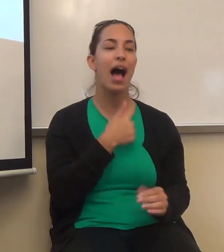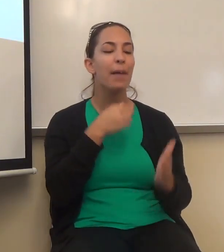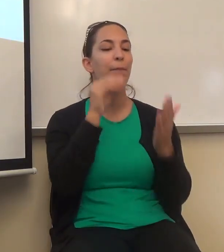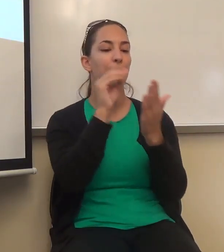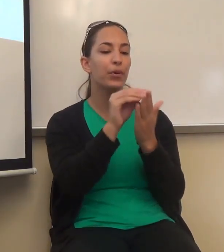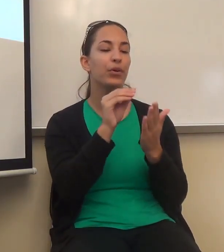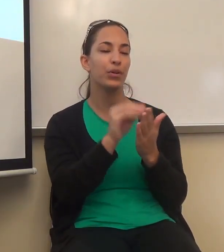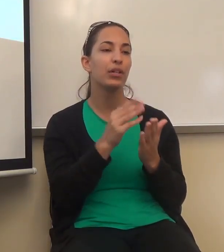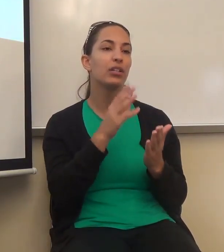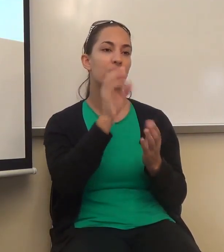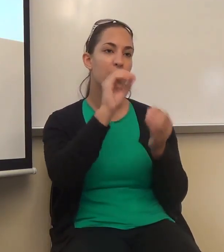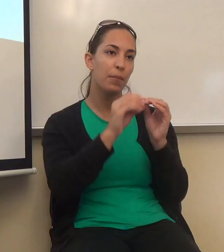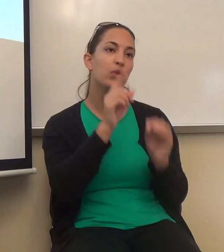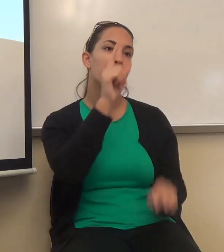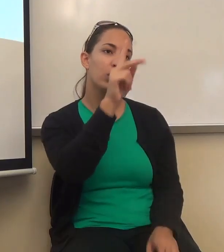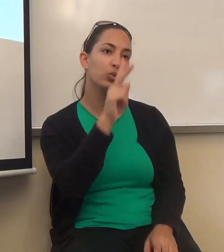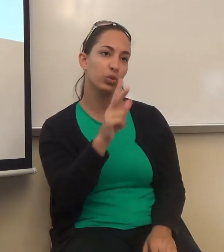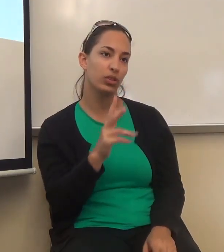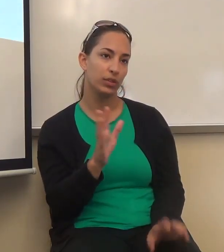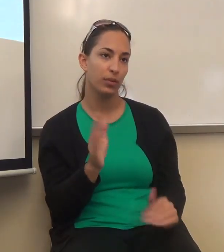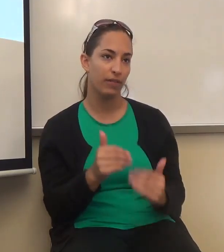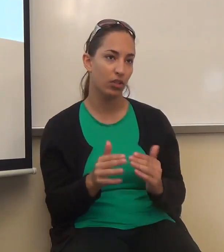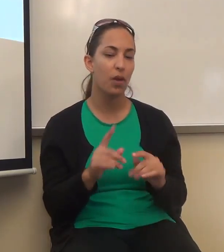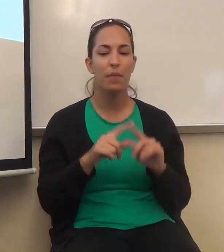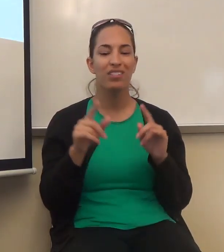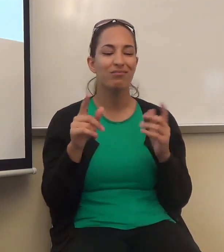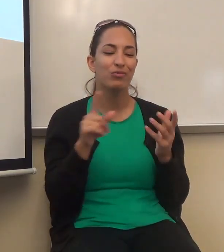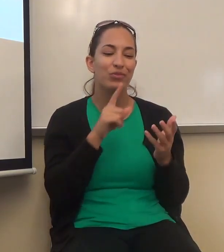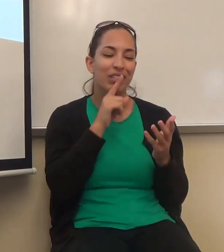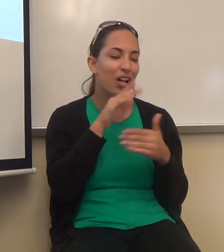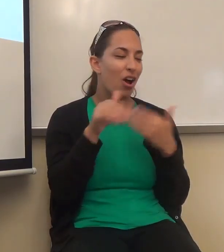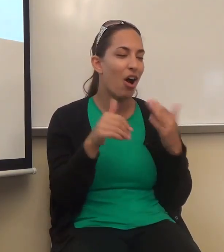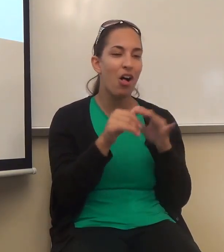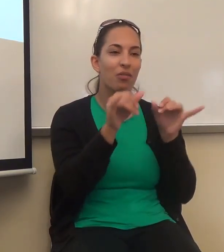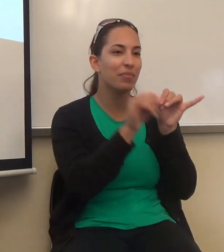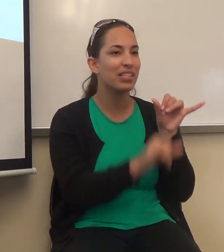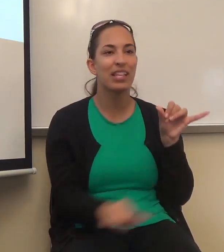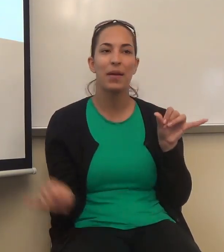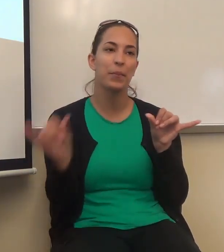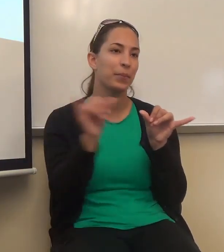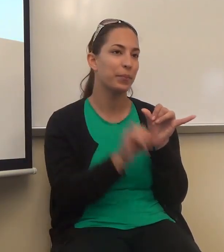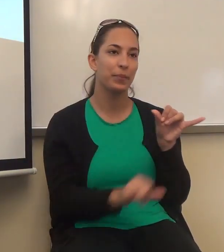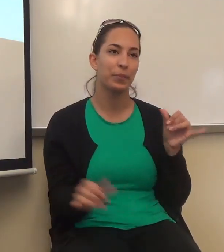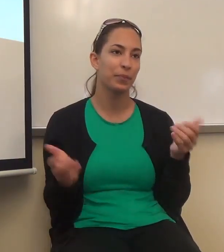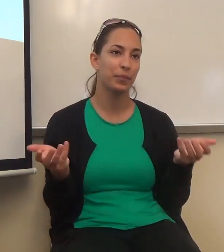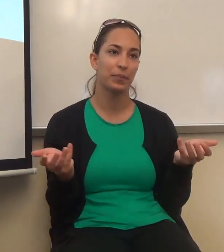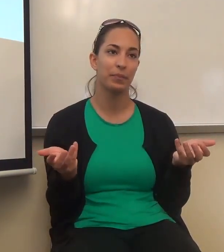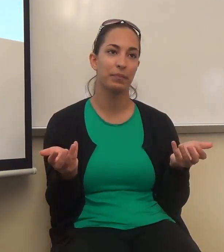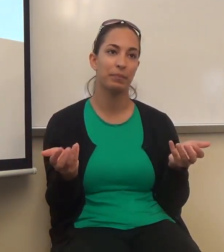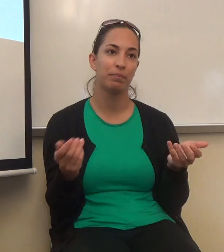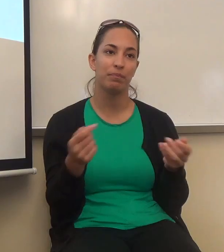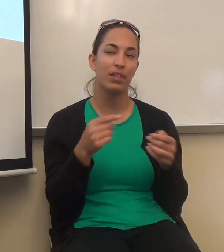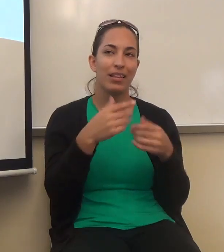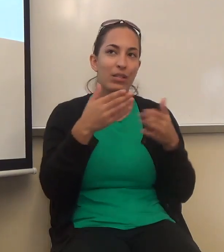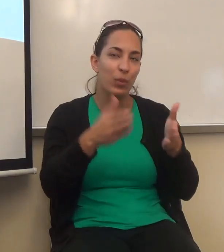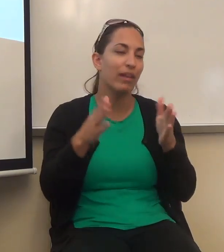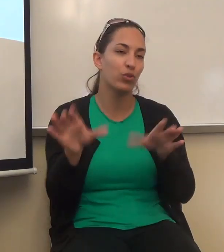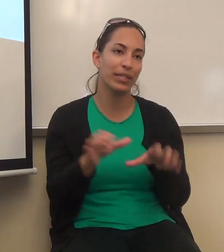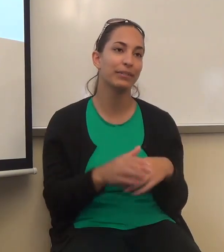numbers, okay? But it's all the same thing. Okay, on this one, there are 2 parts, but it's pretty much the